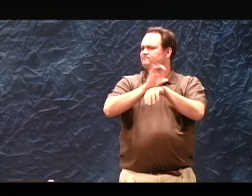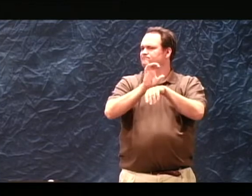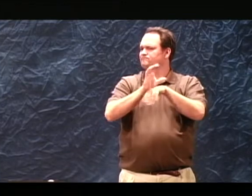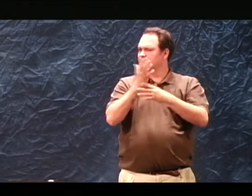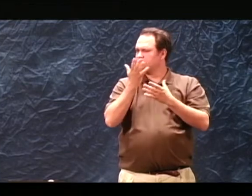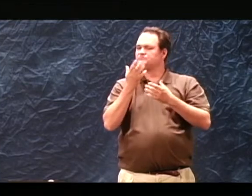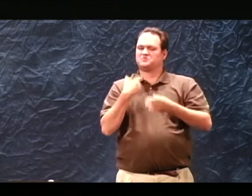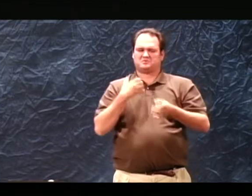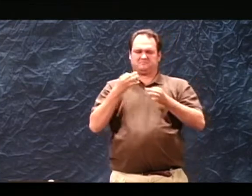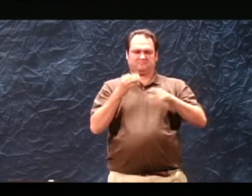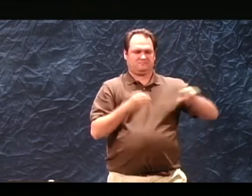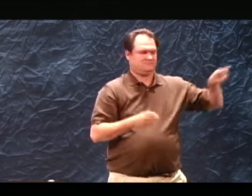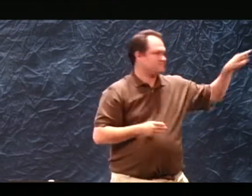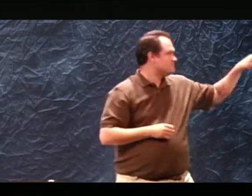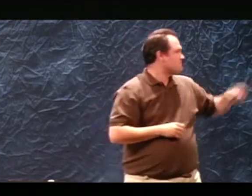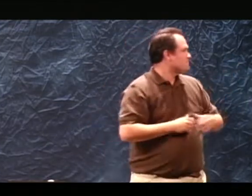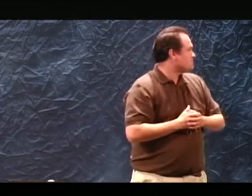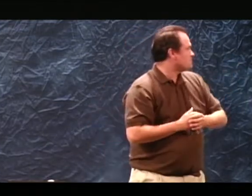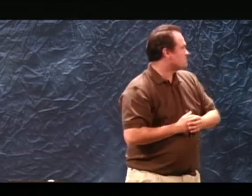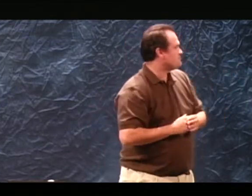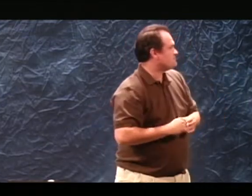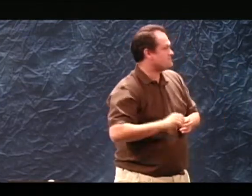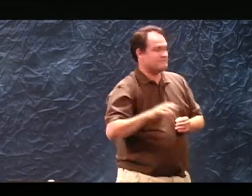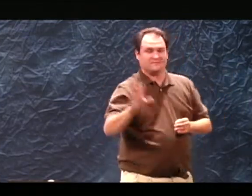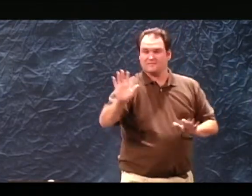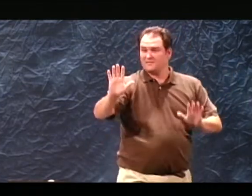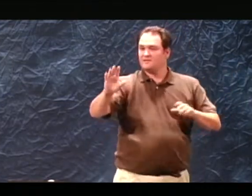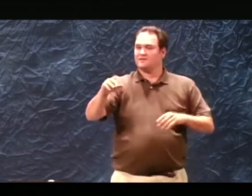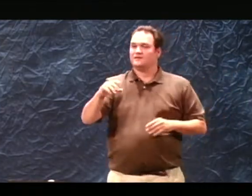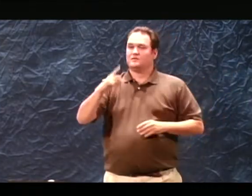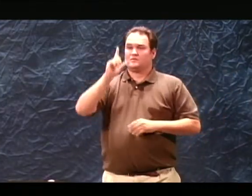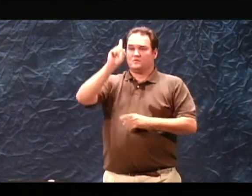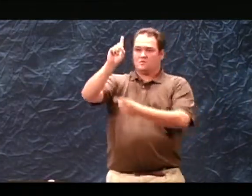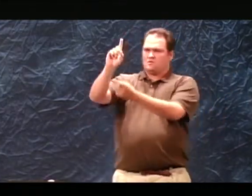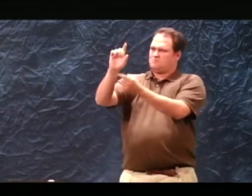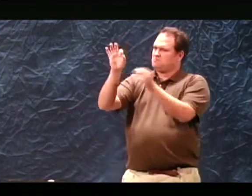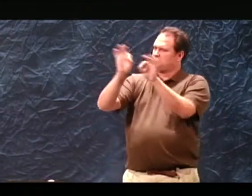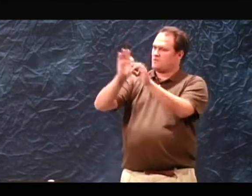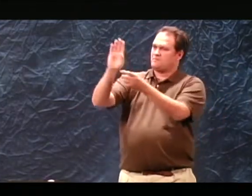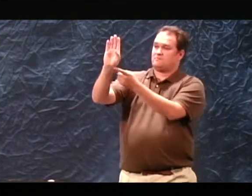what we find is that unity is key in the body of christ